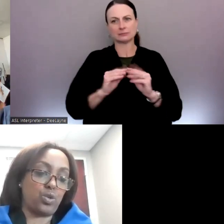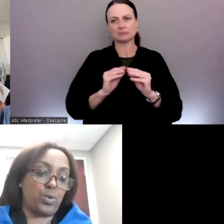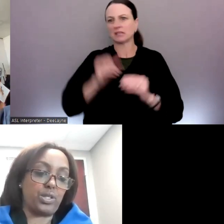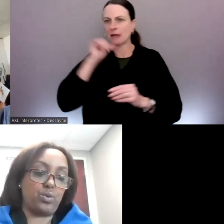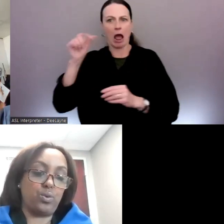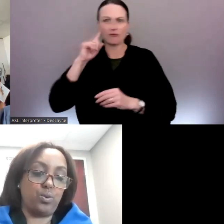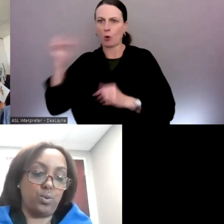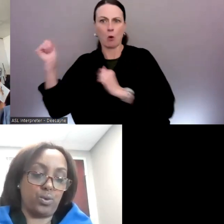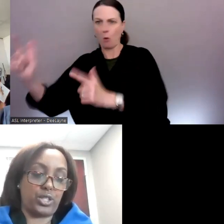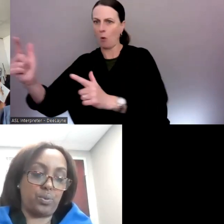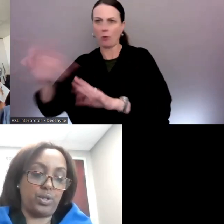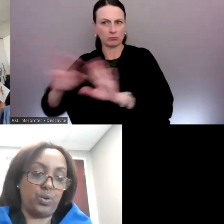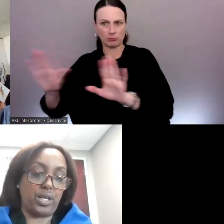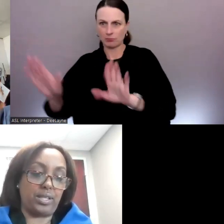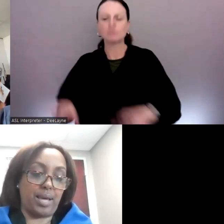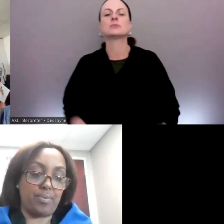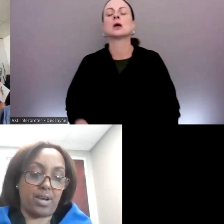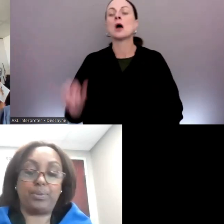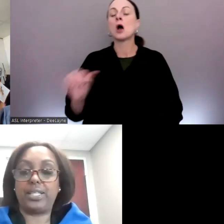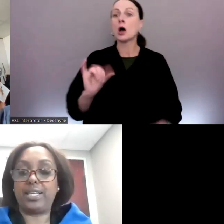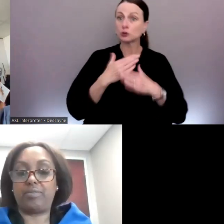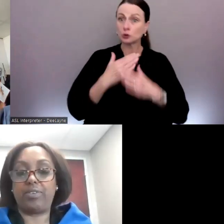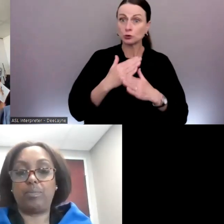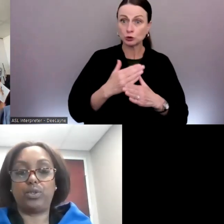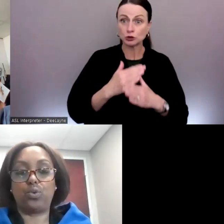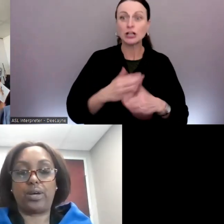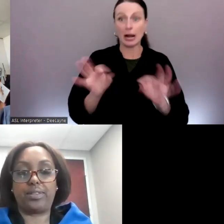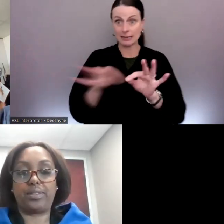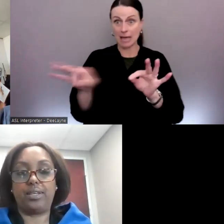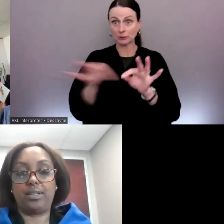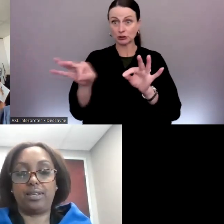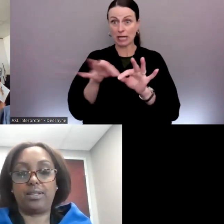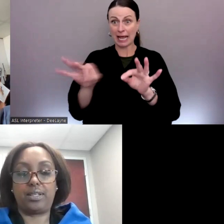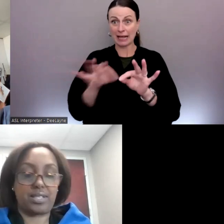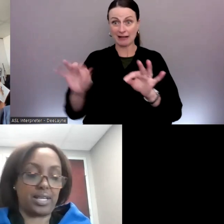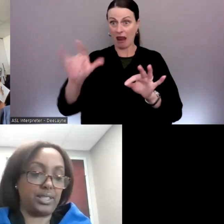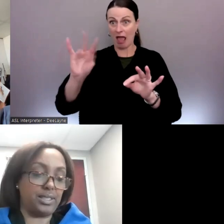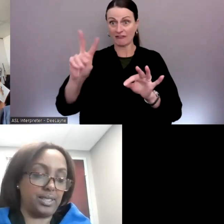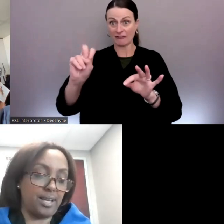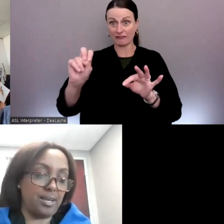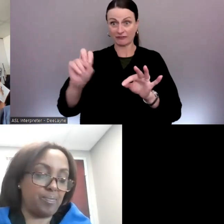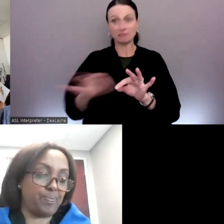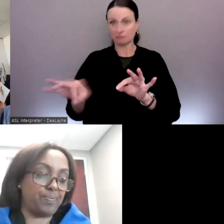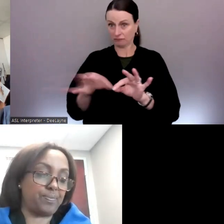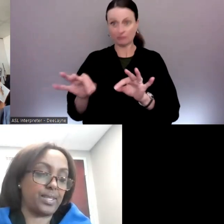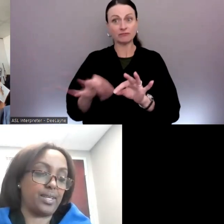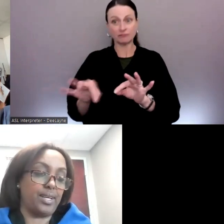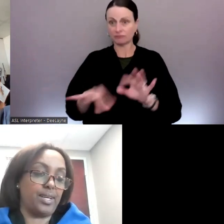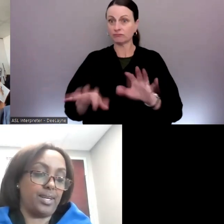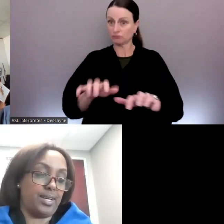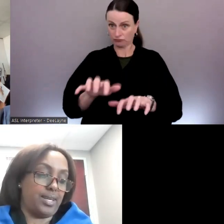We also want to share with you that live captioning is available throughout the discussion today.